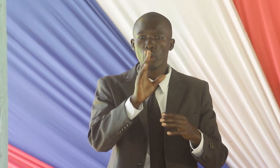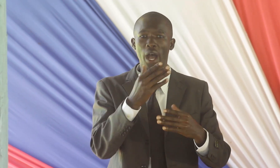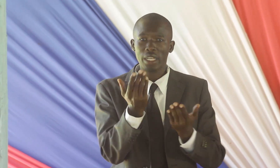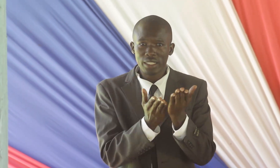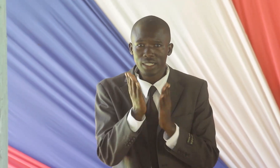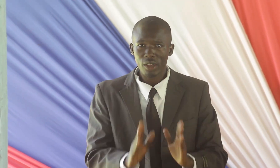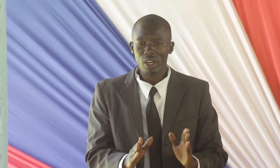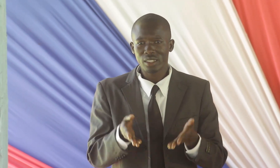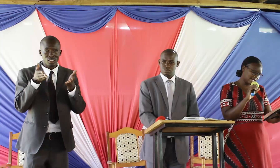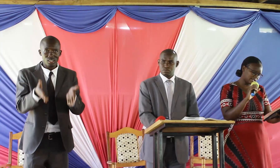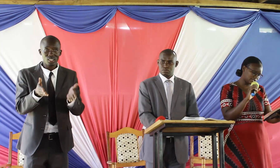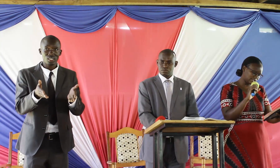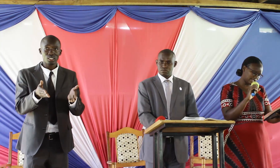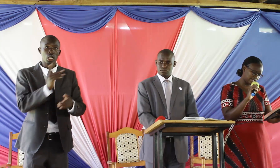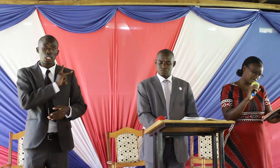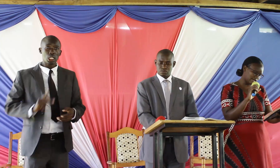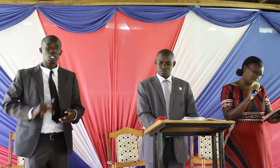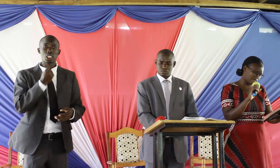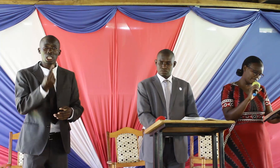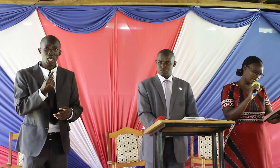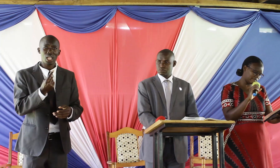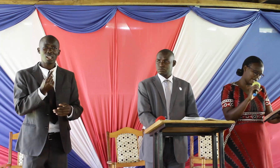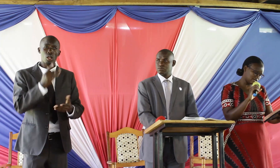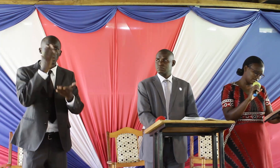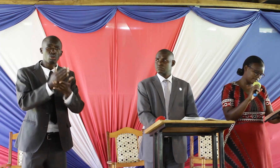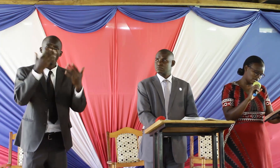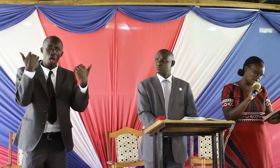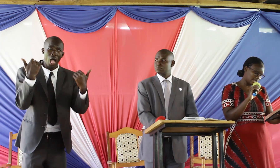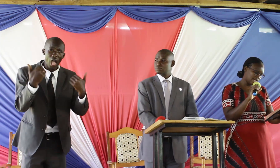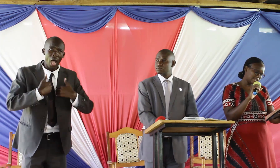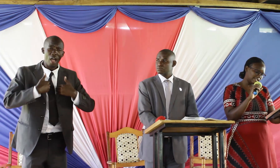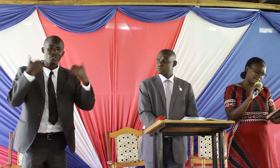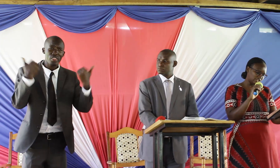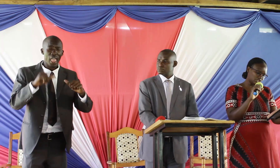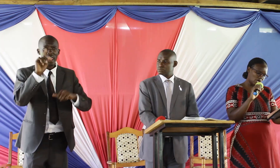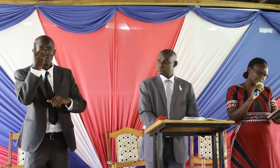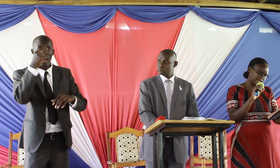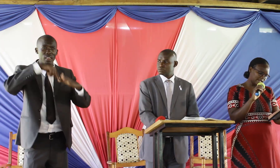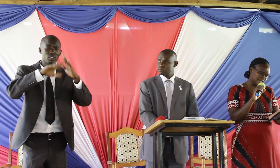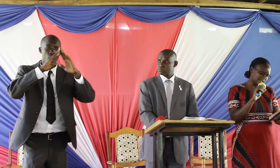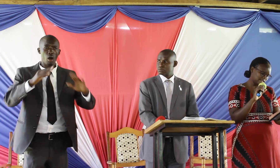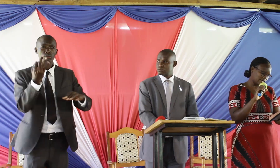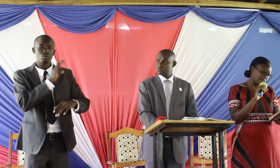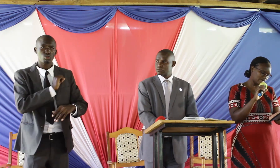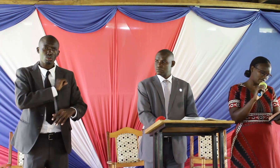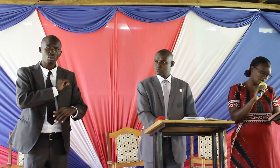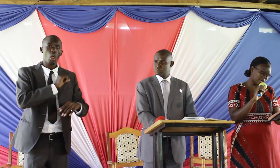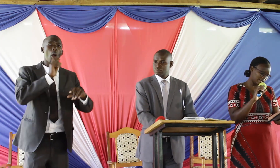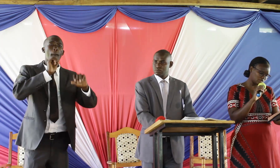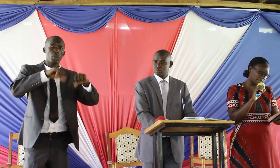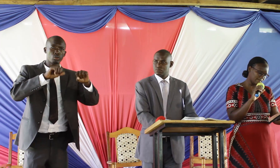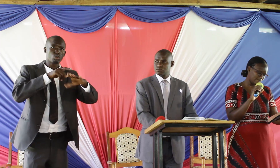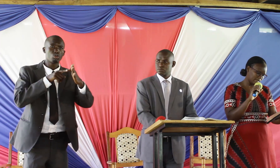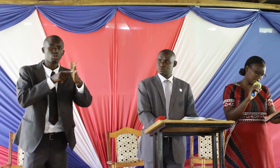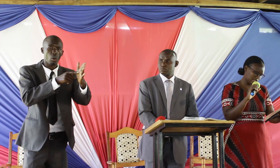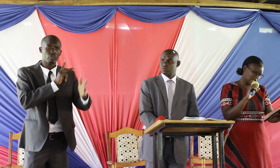And the king said, "Is there not anyone of the house of Saul that I may show the kindness of God